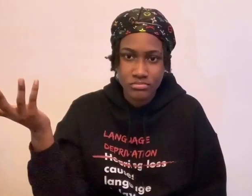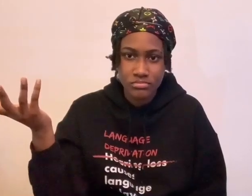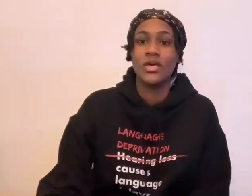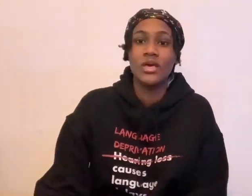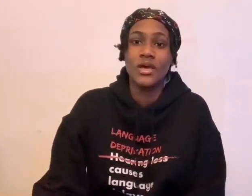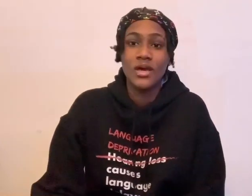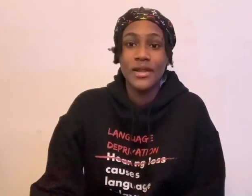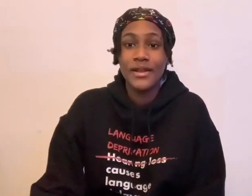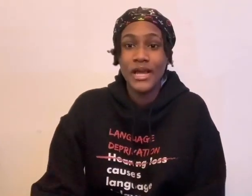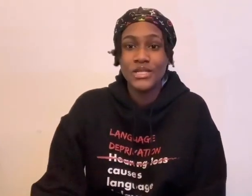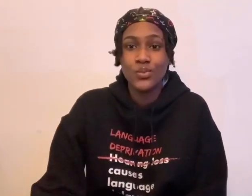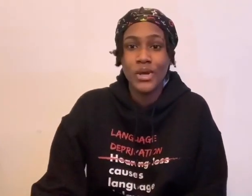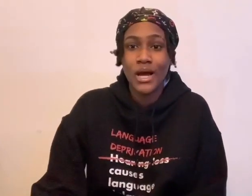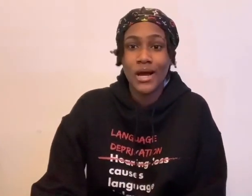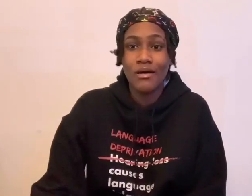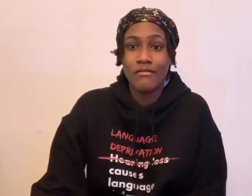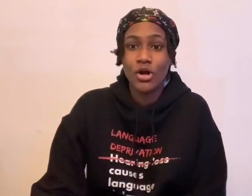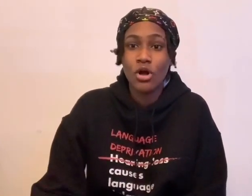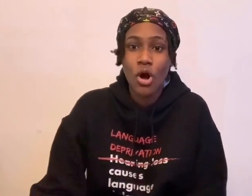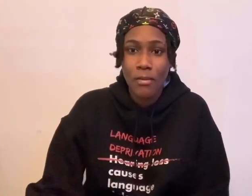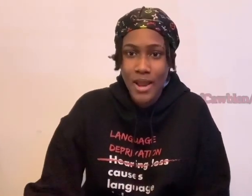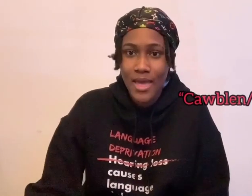Okay, next we have cobbling.